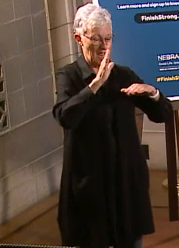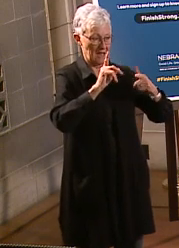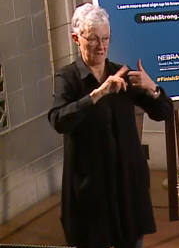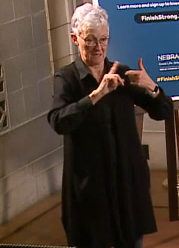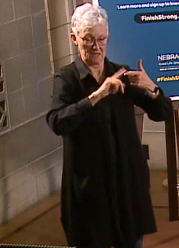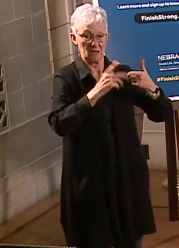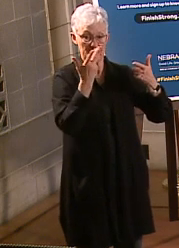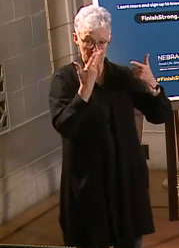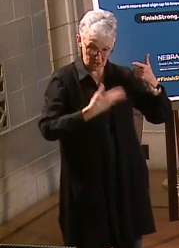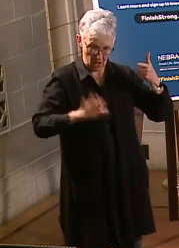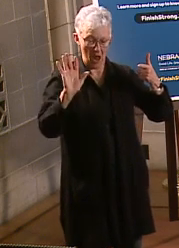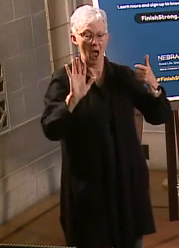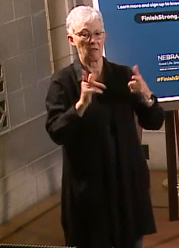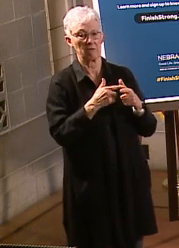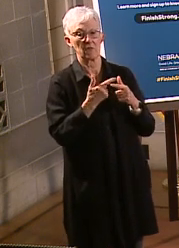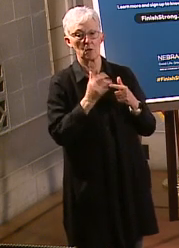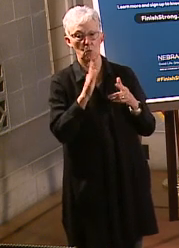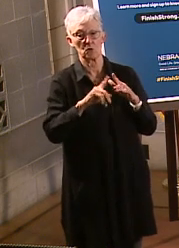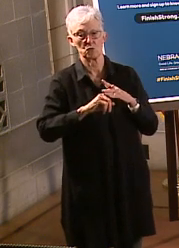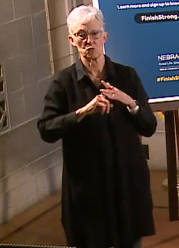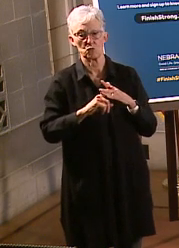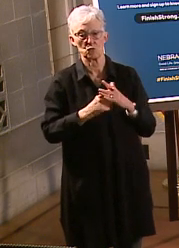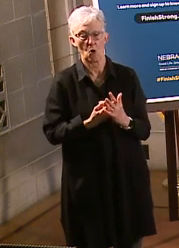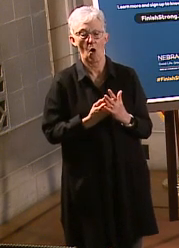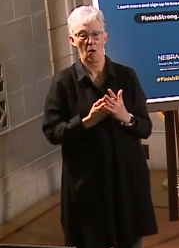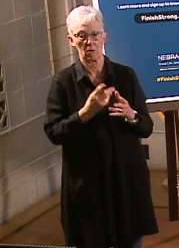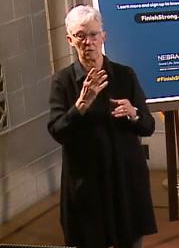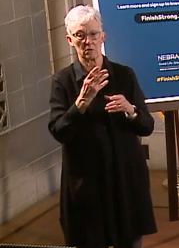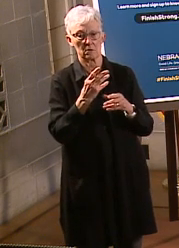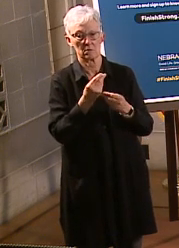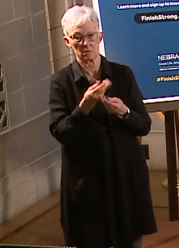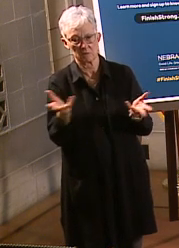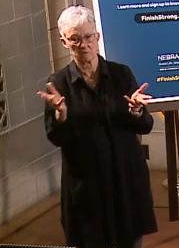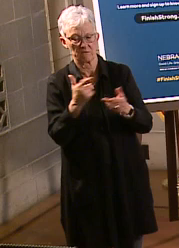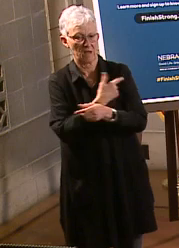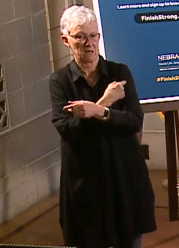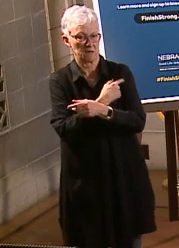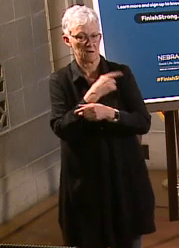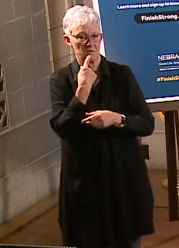that's done, then that's when they'll probably be able to get their vaccinations.